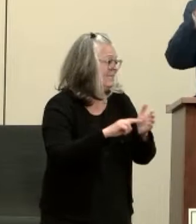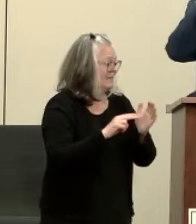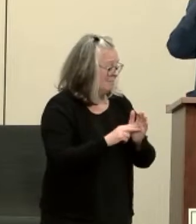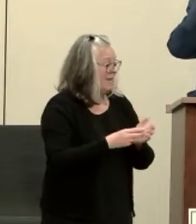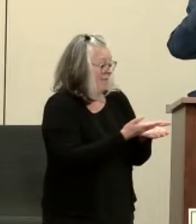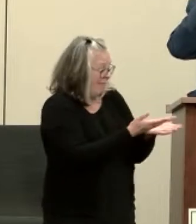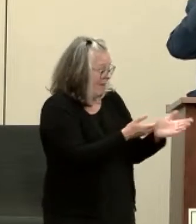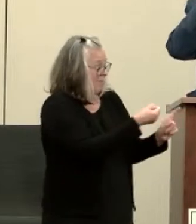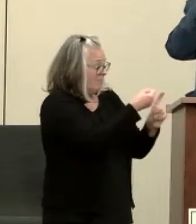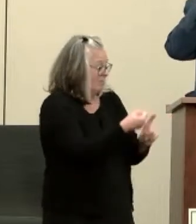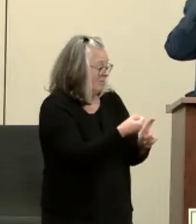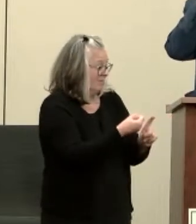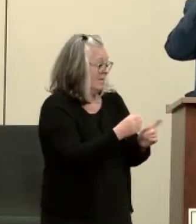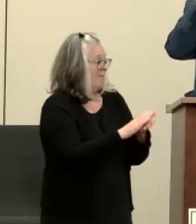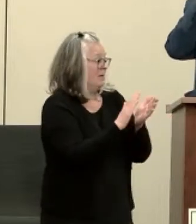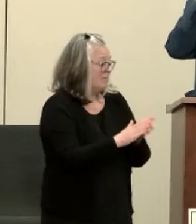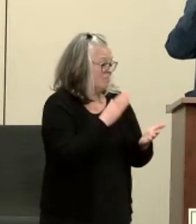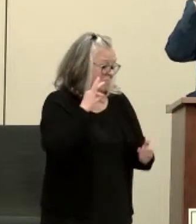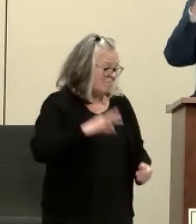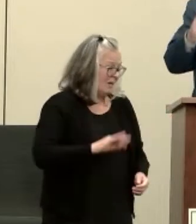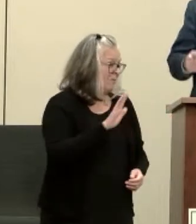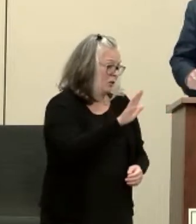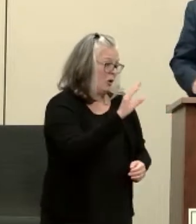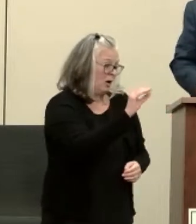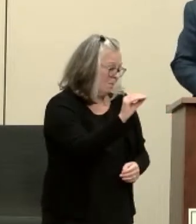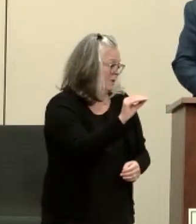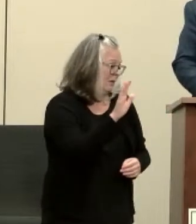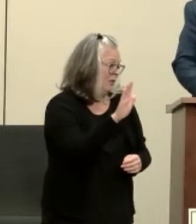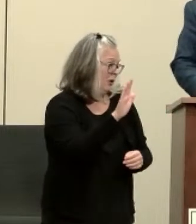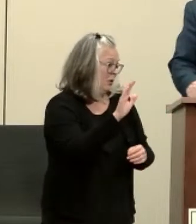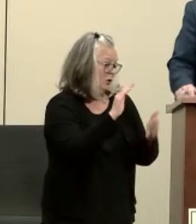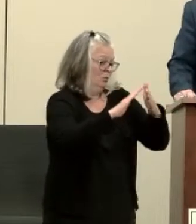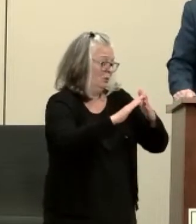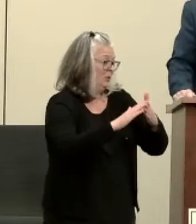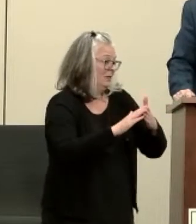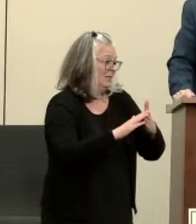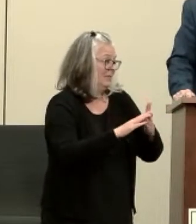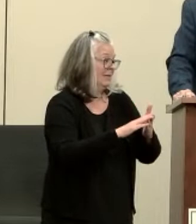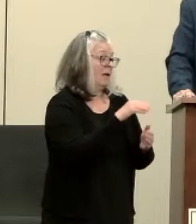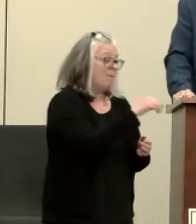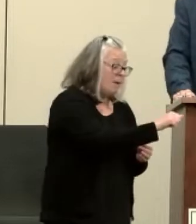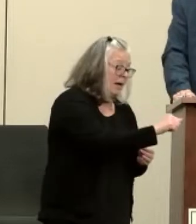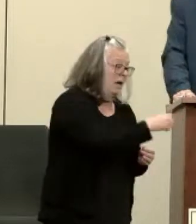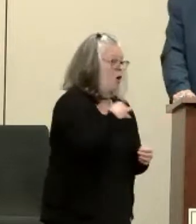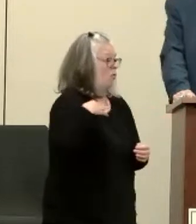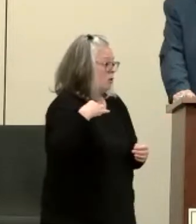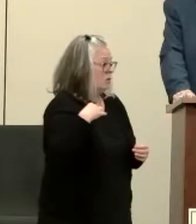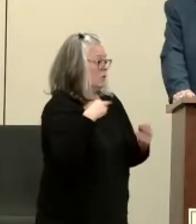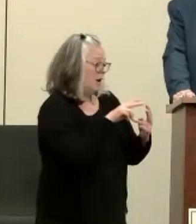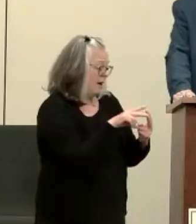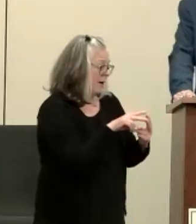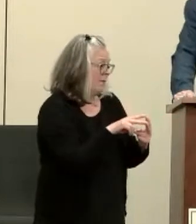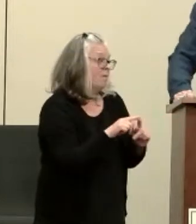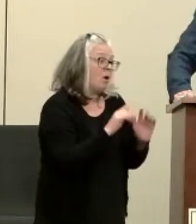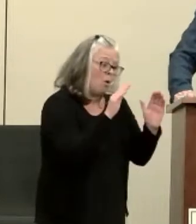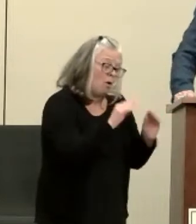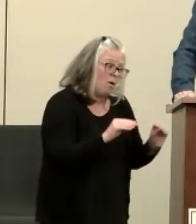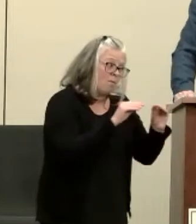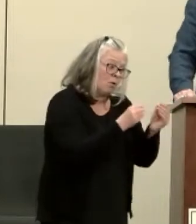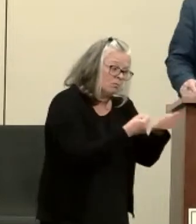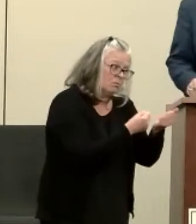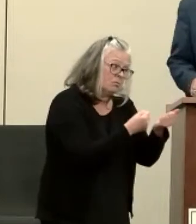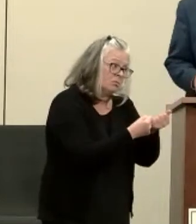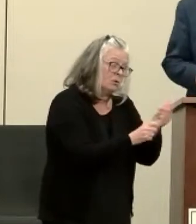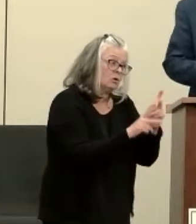to make very important contributions in their community, both paid and unpaid, but hopefully with more supports to move